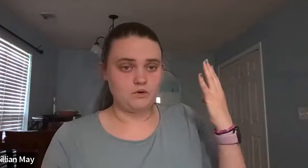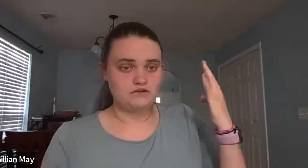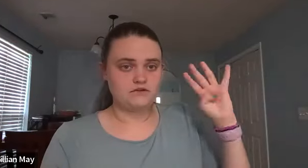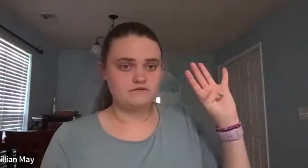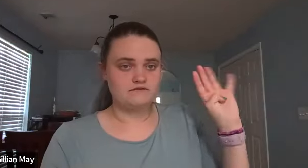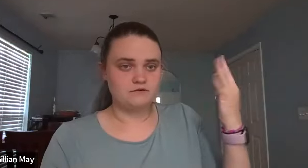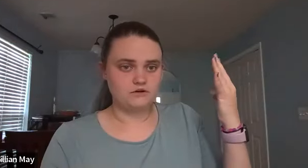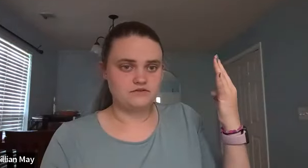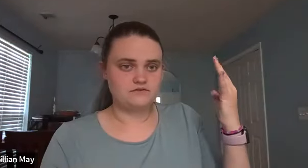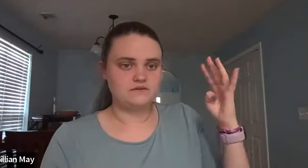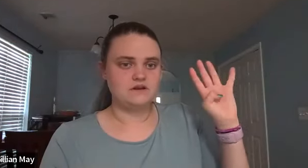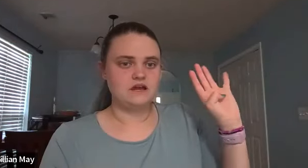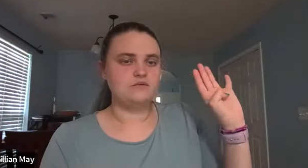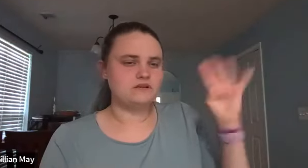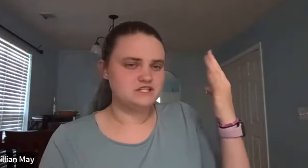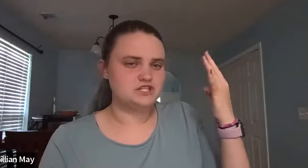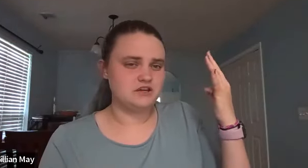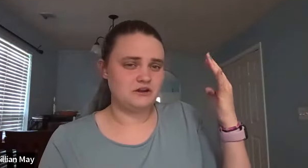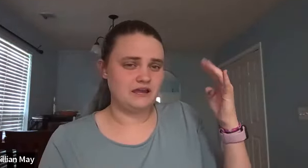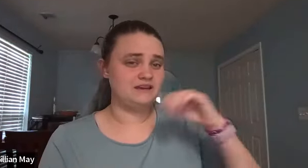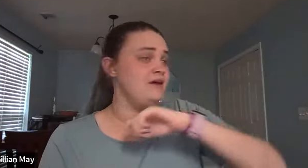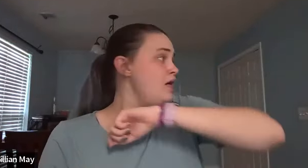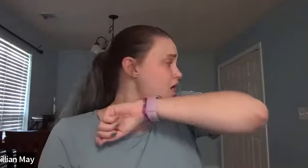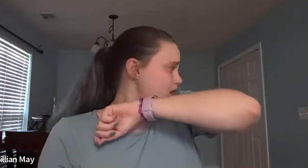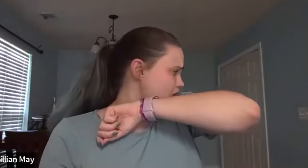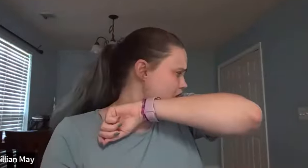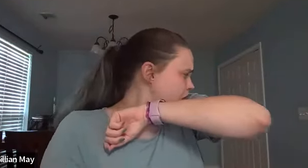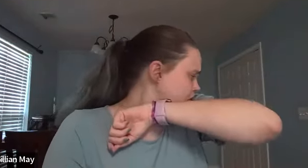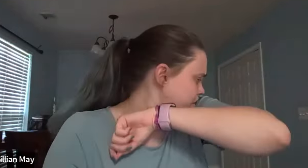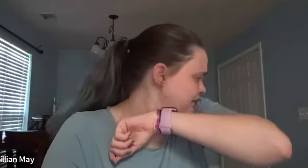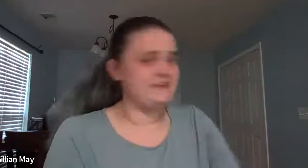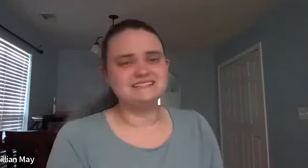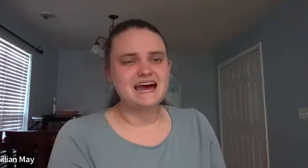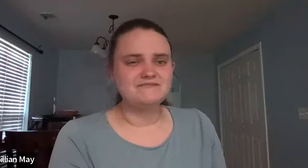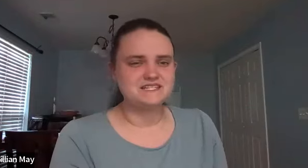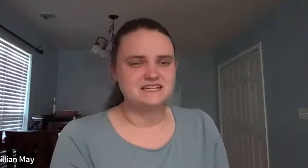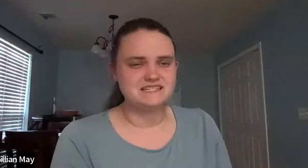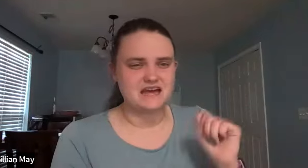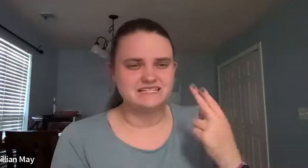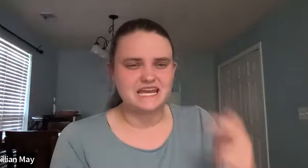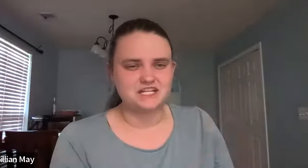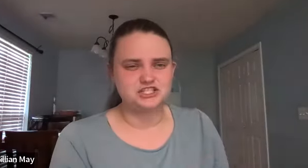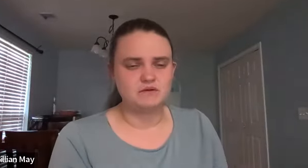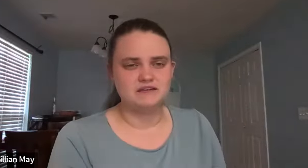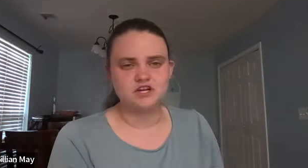fourth. And the reason you shake your hand is that emphasizes that TH. So like if you're talking